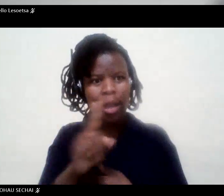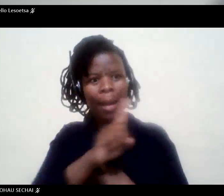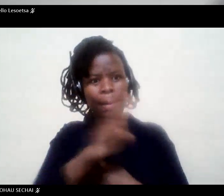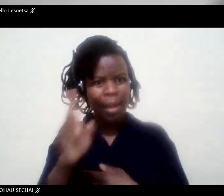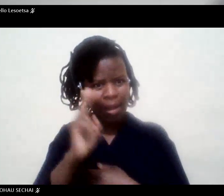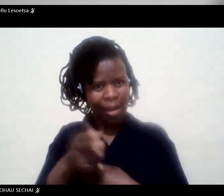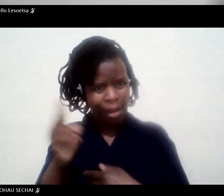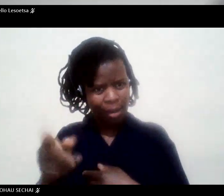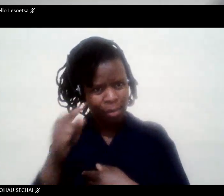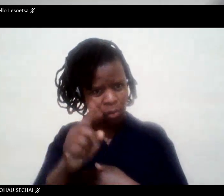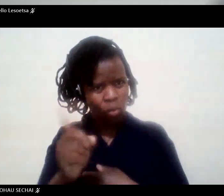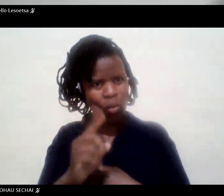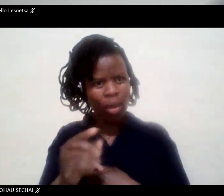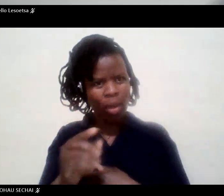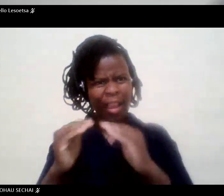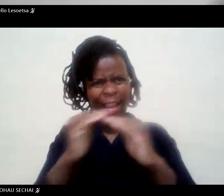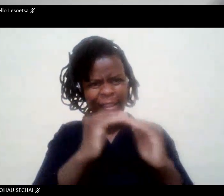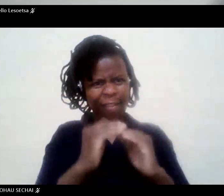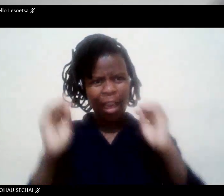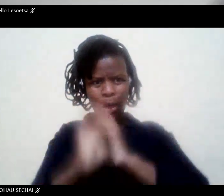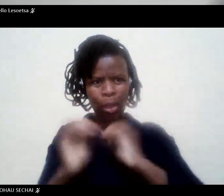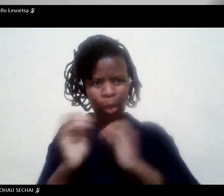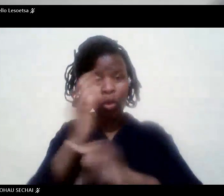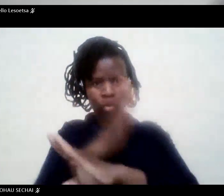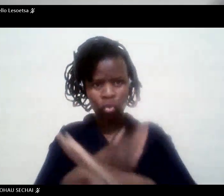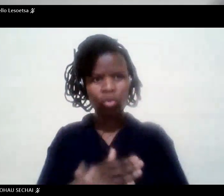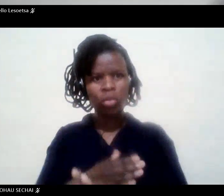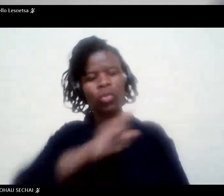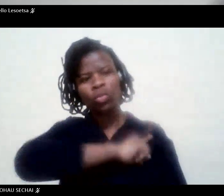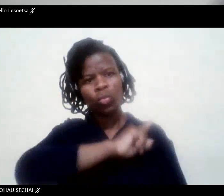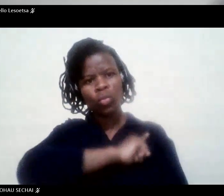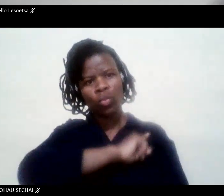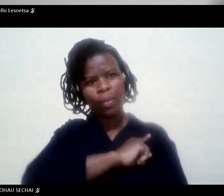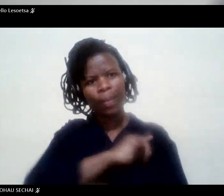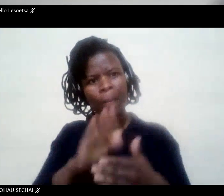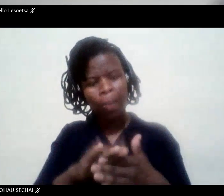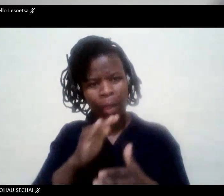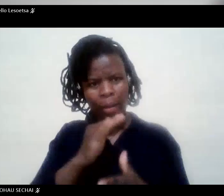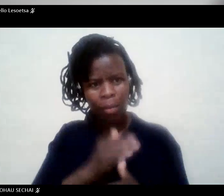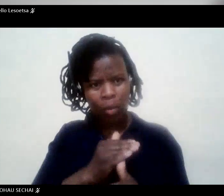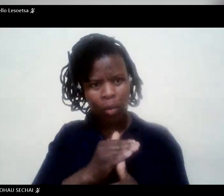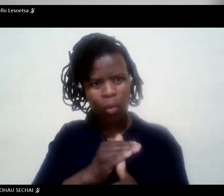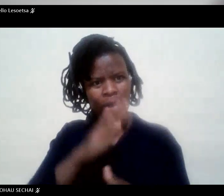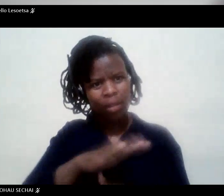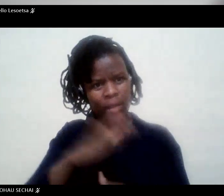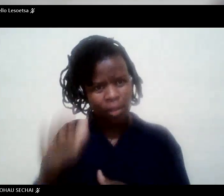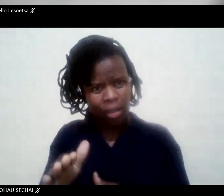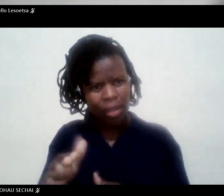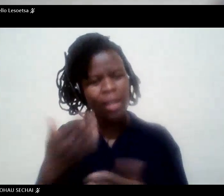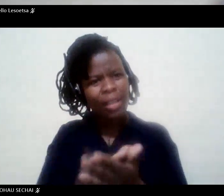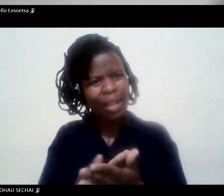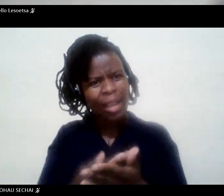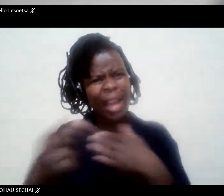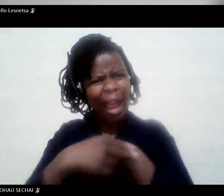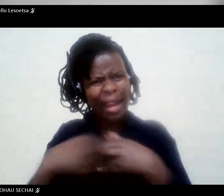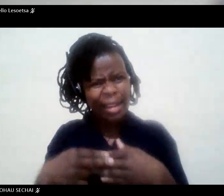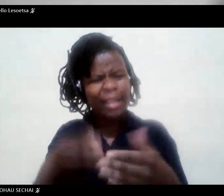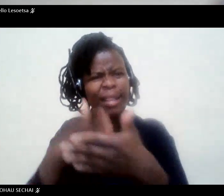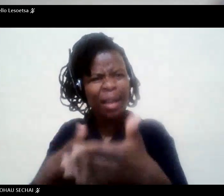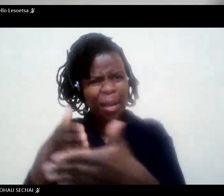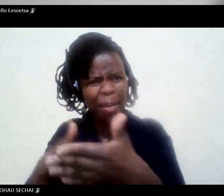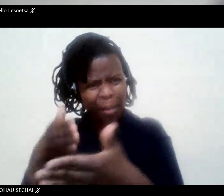unfair situation because you don't bring the kids so that you address the barriers. You need first to address the